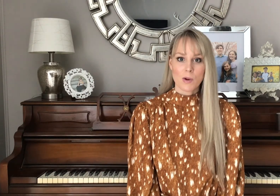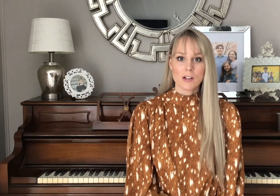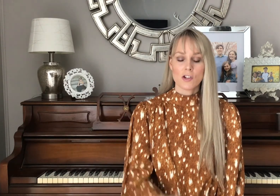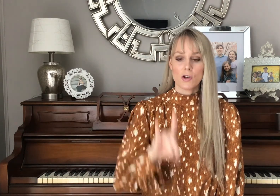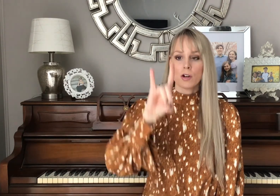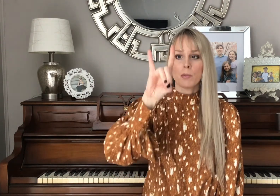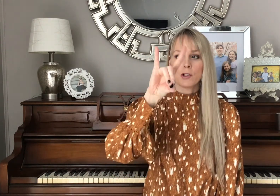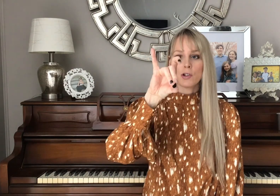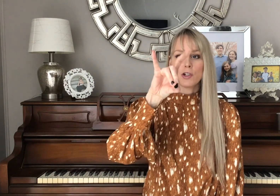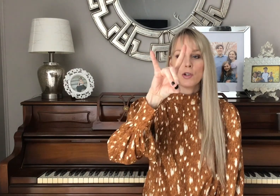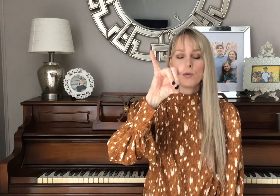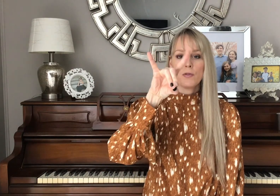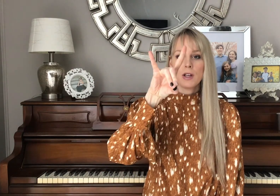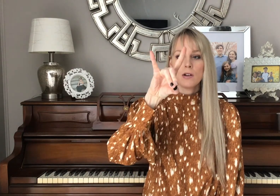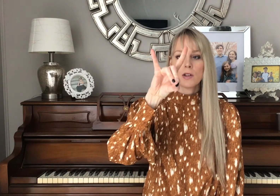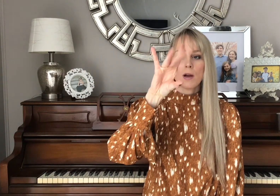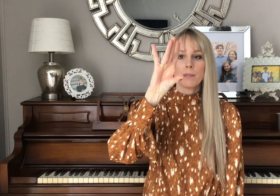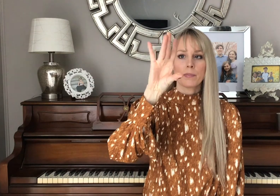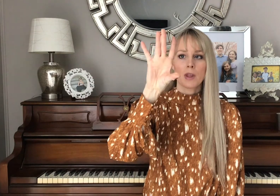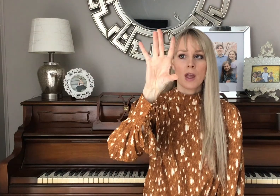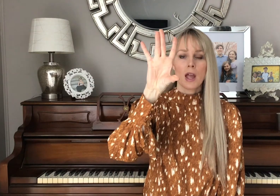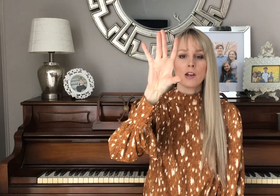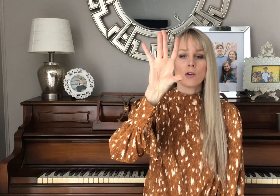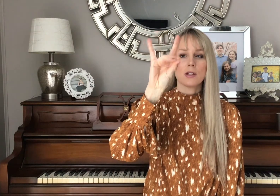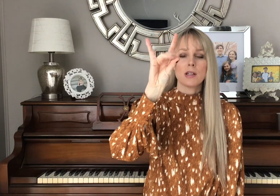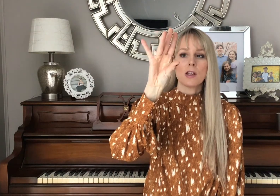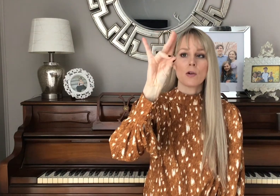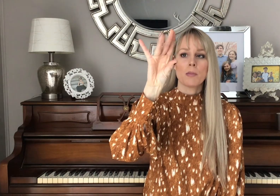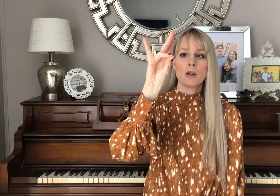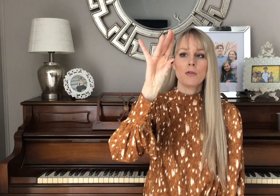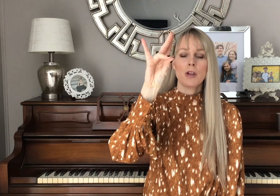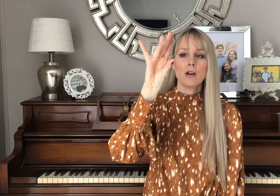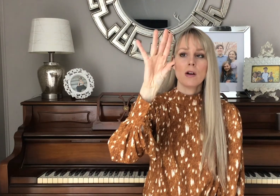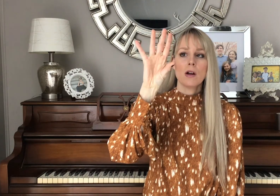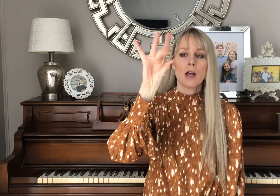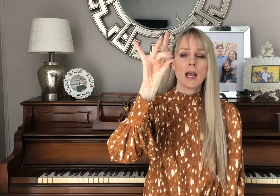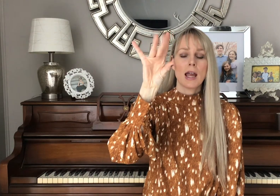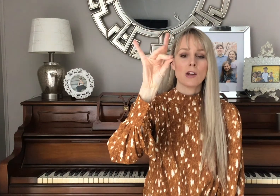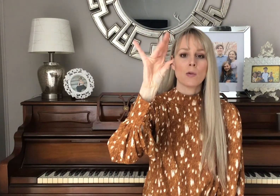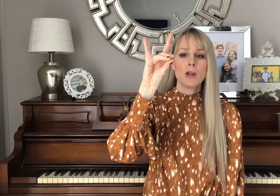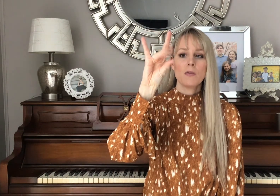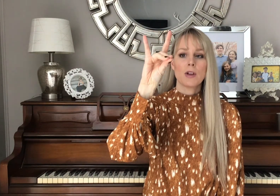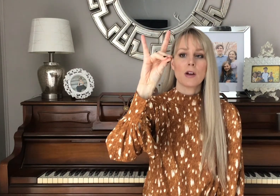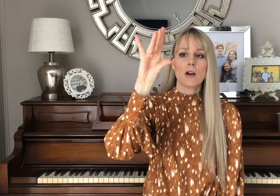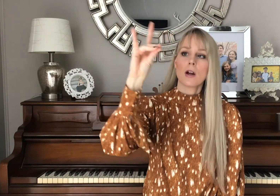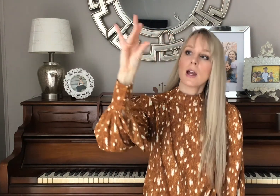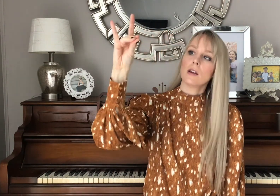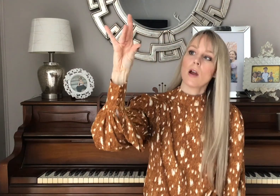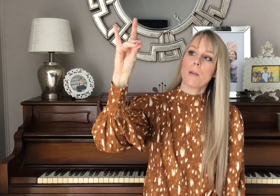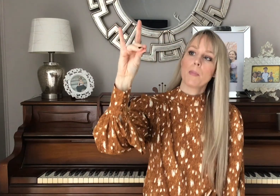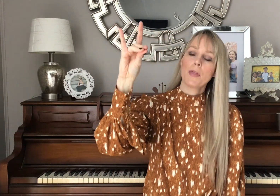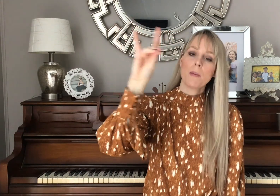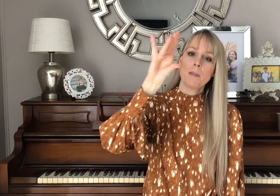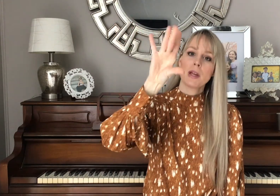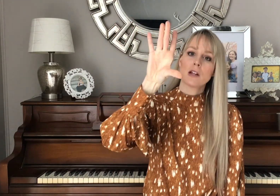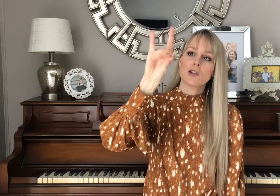You're going to put your 2 fingers up and you're going to take your middle finger and your ring finger and put them up against your